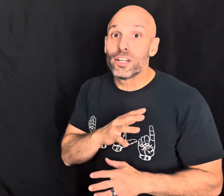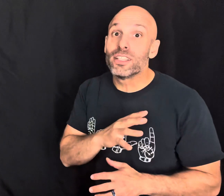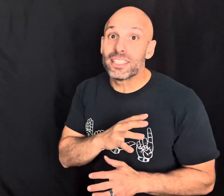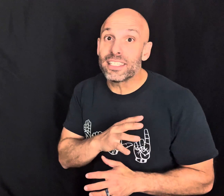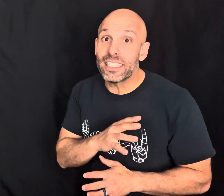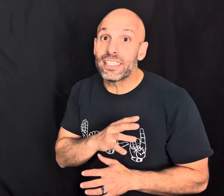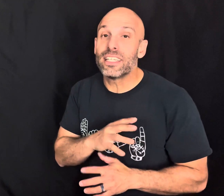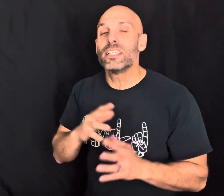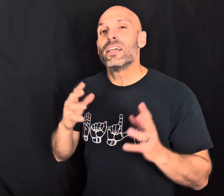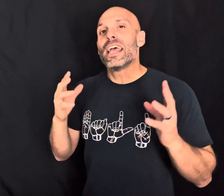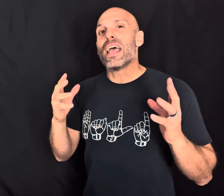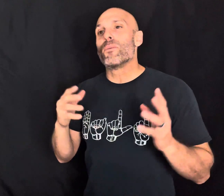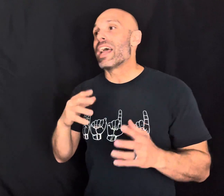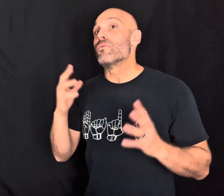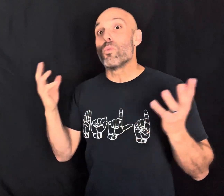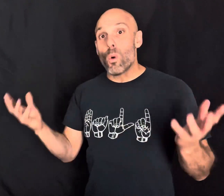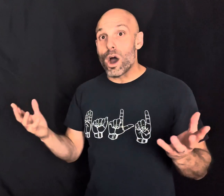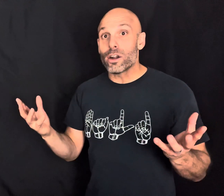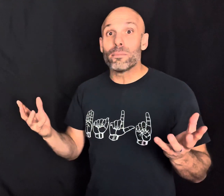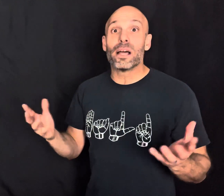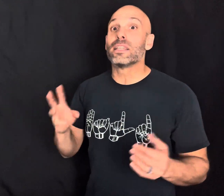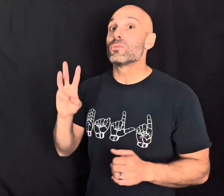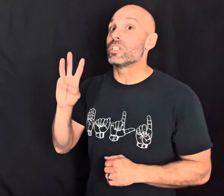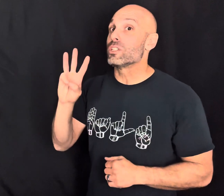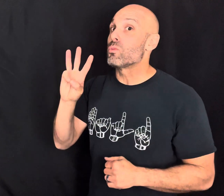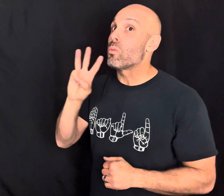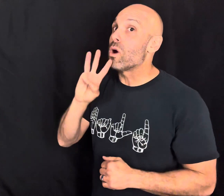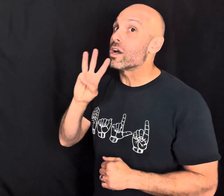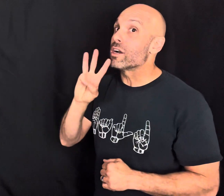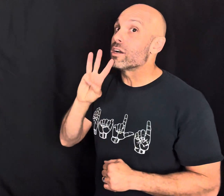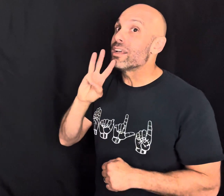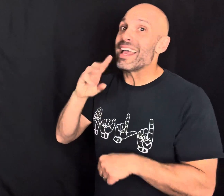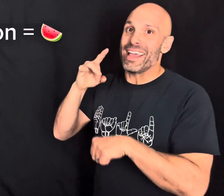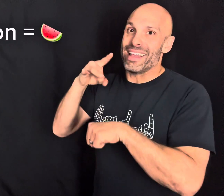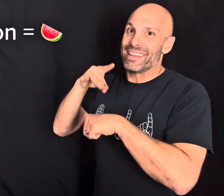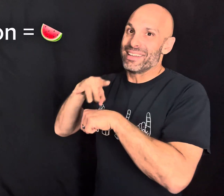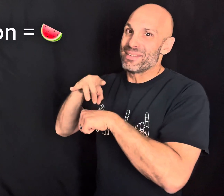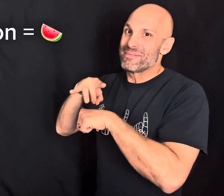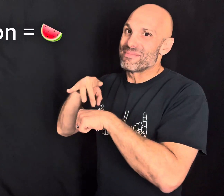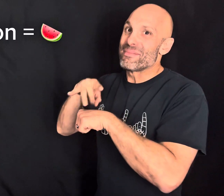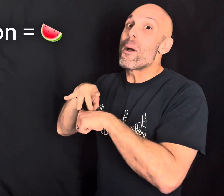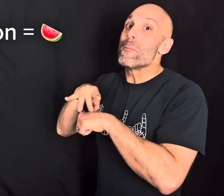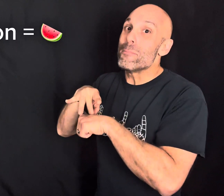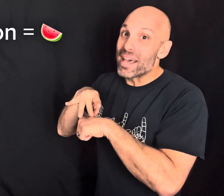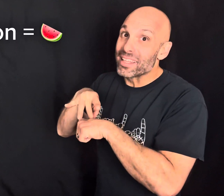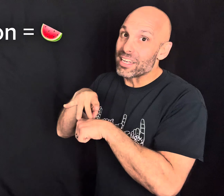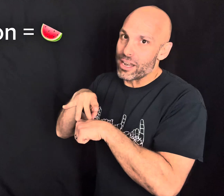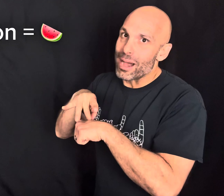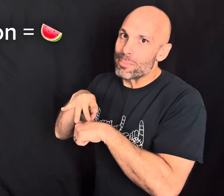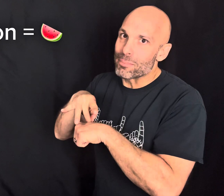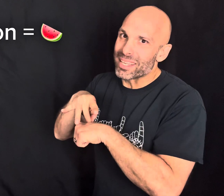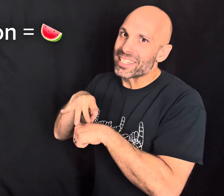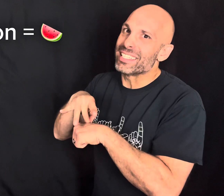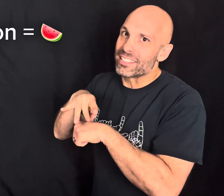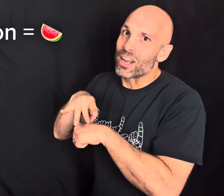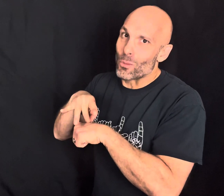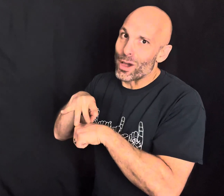in the season and we have watermelons, which is water, and melon, not pumpkin, because it's not a water